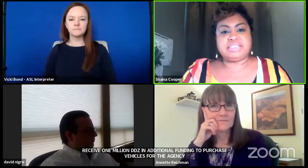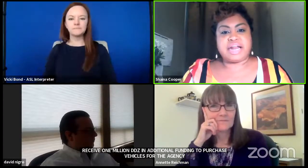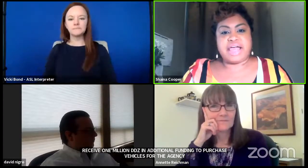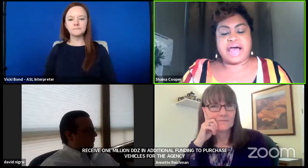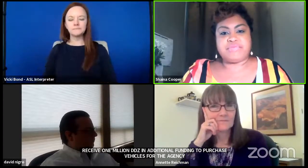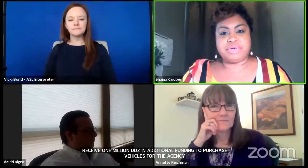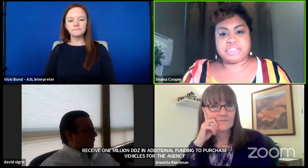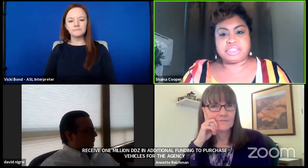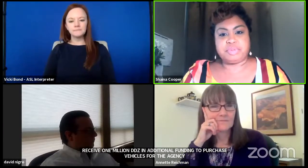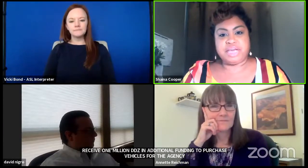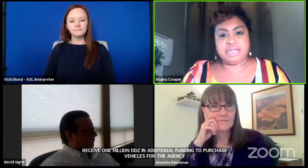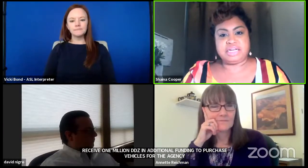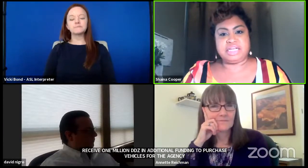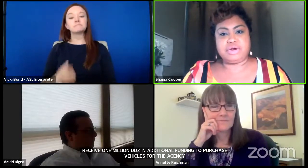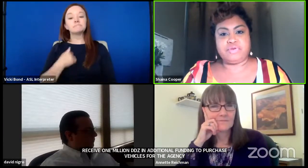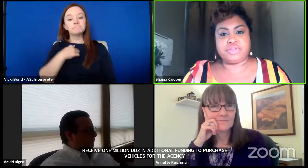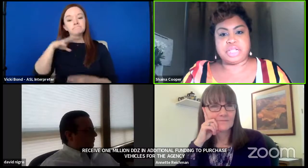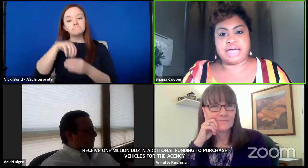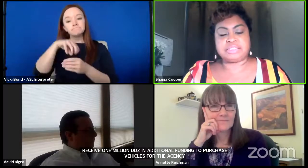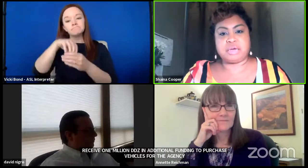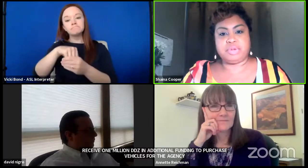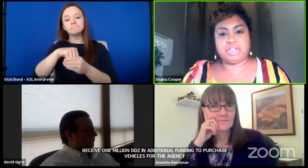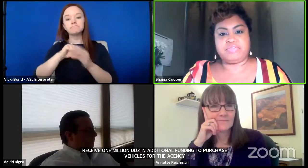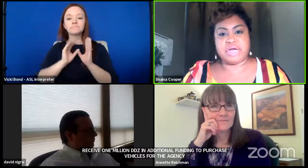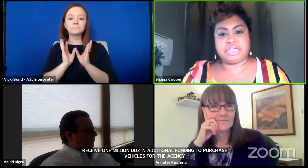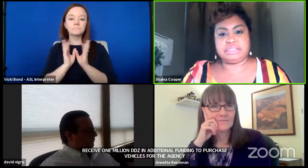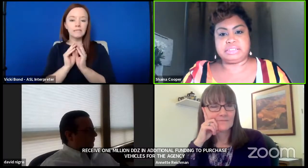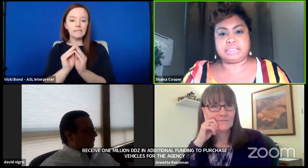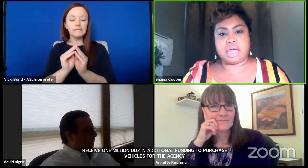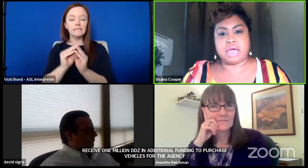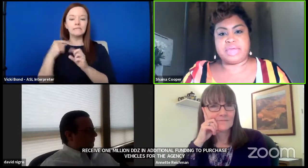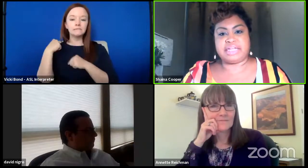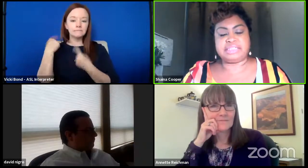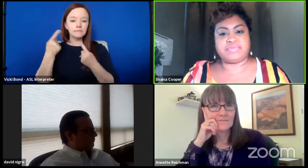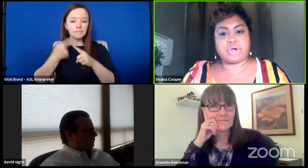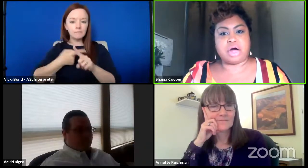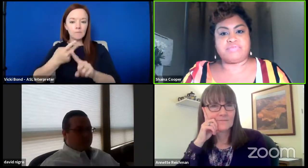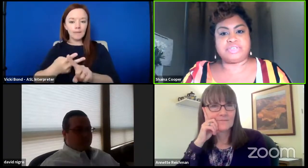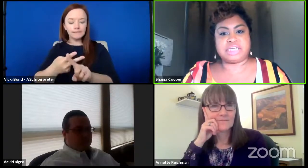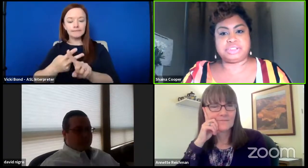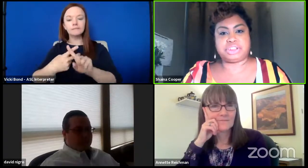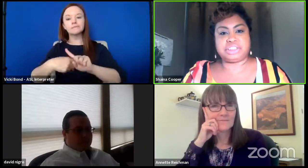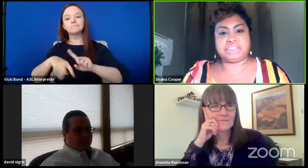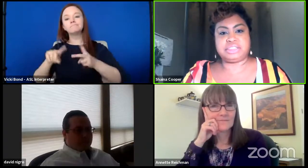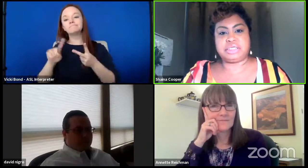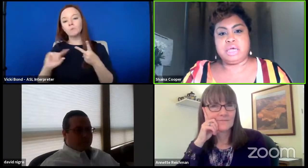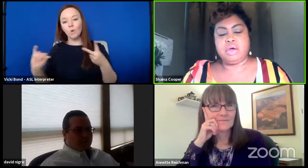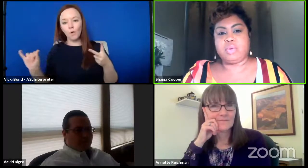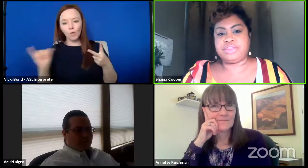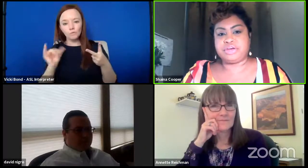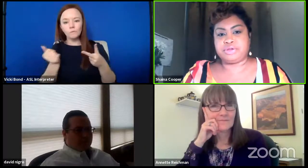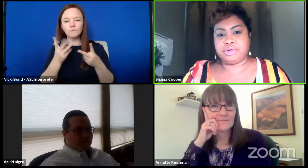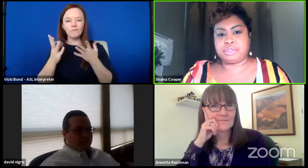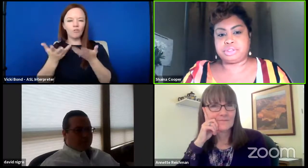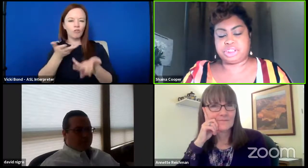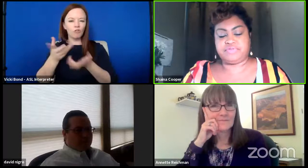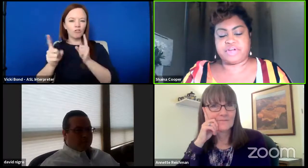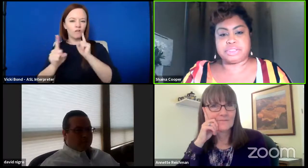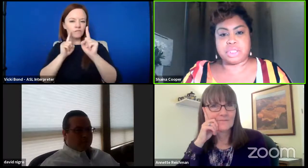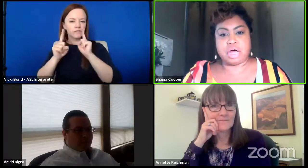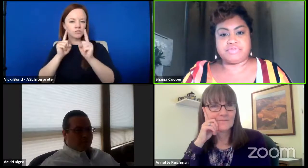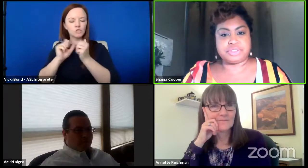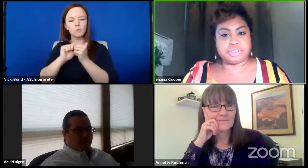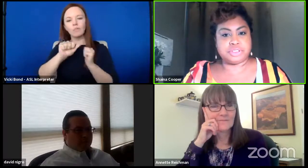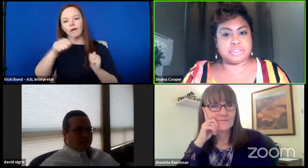Based on meetings that I have participated in over the last couple of months and several conversations with other